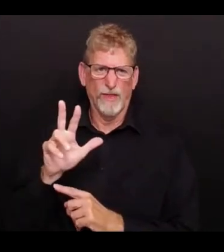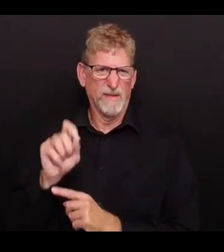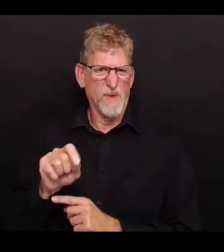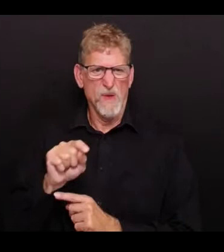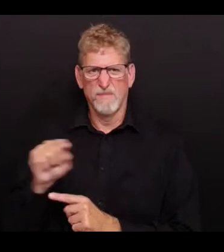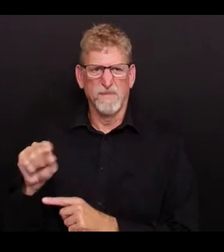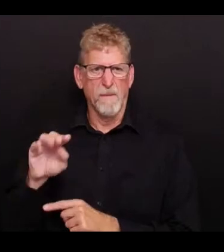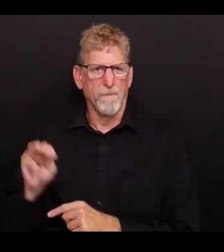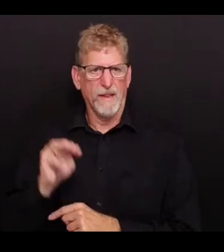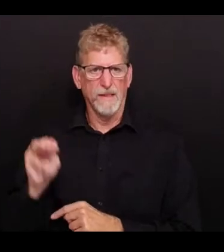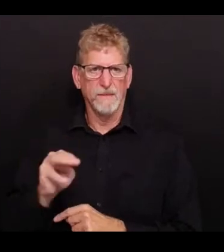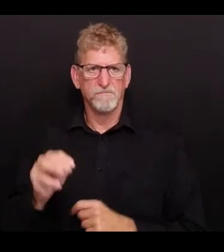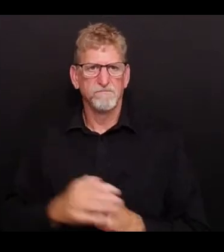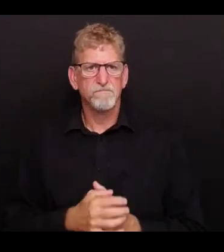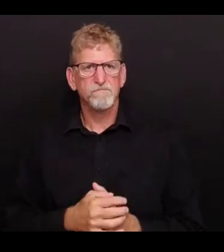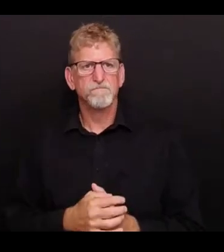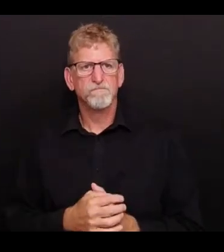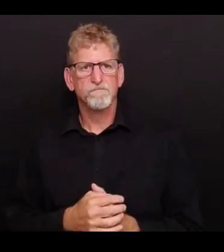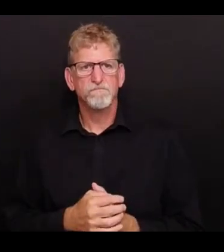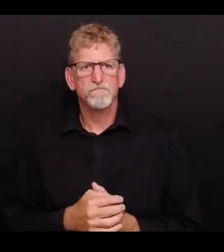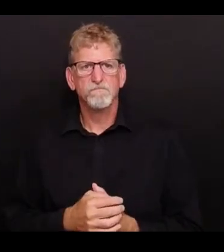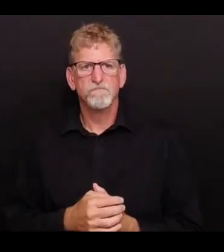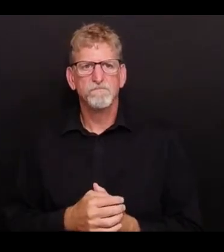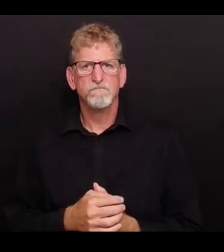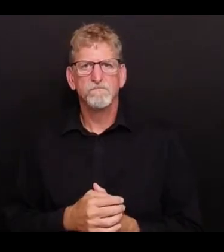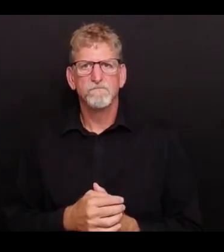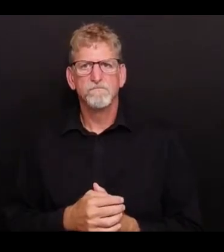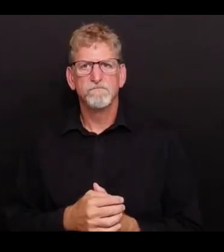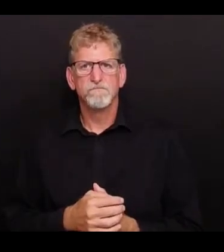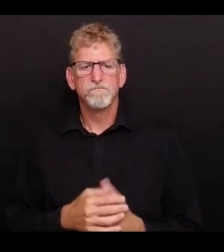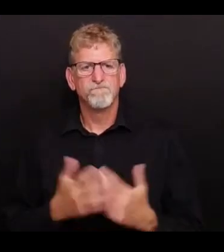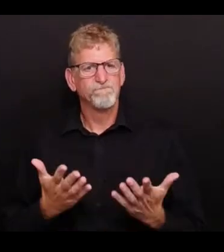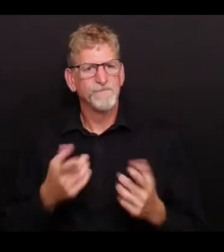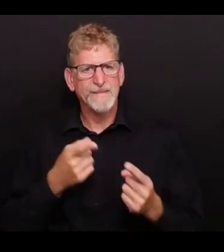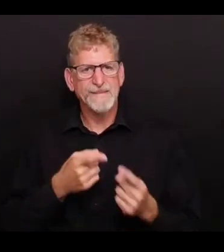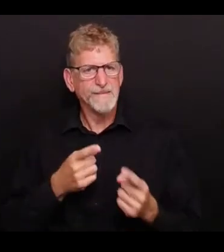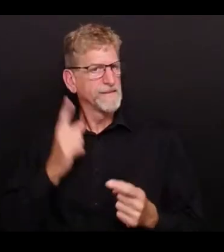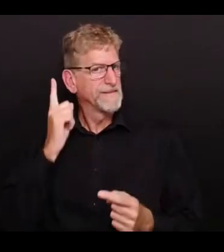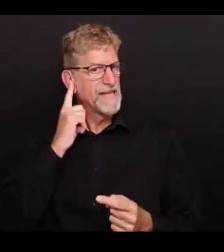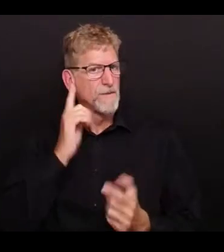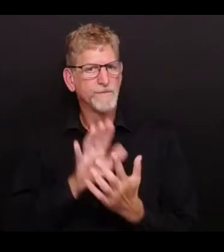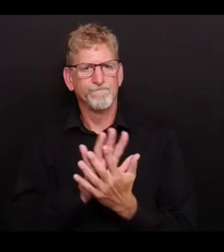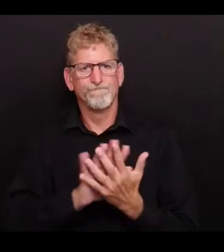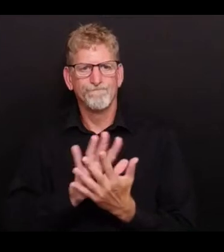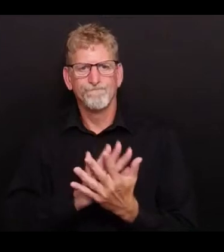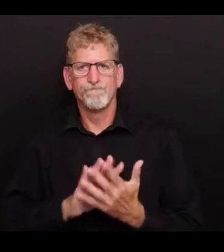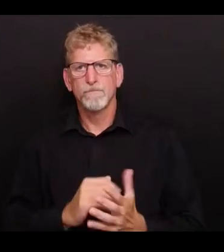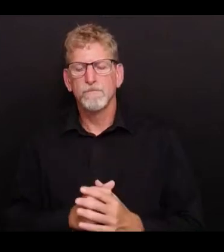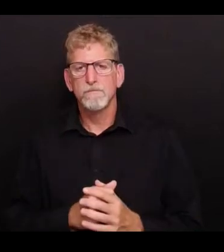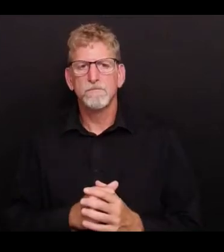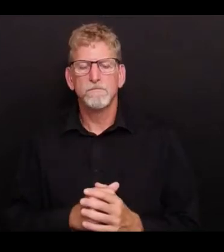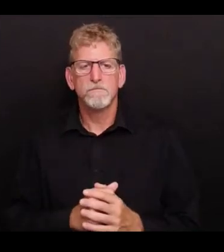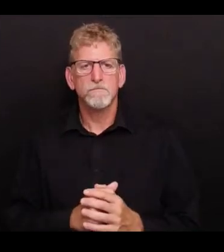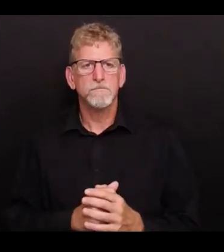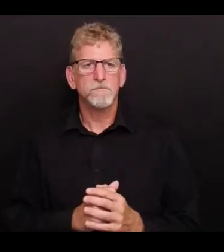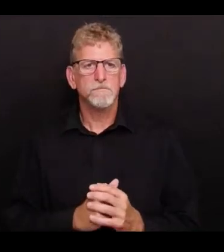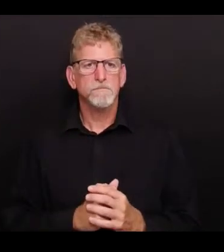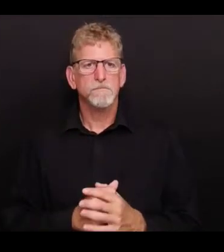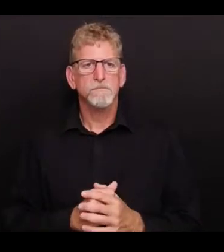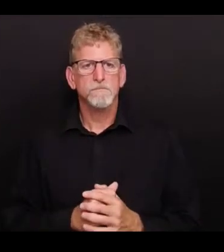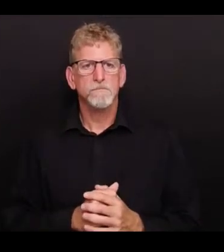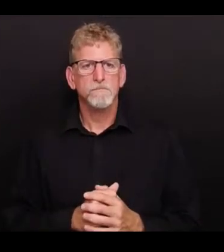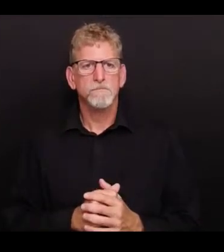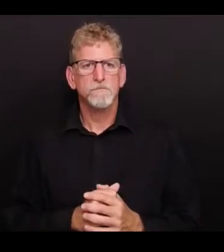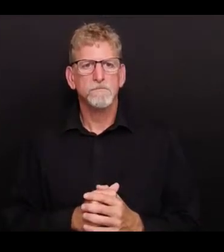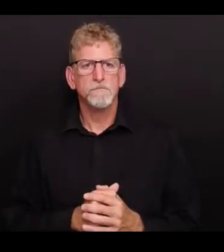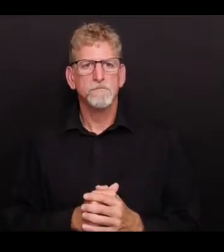just the previous day, up by almost 25,000 people so far this month, now fully protected from a full vaccine